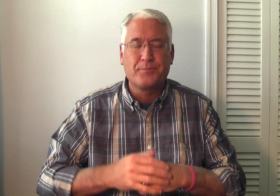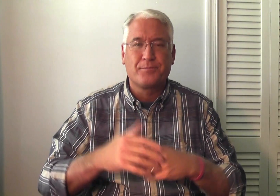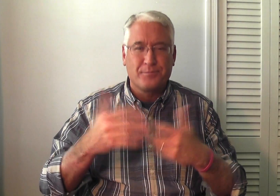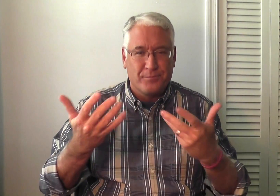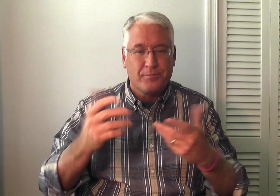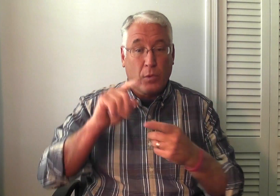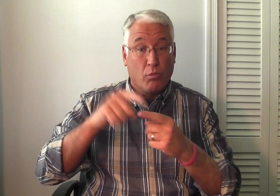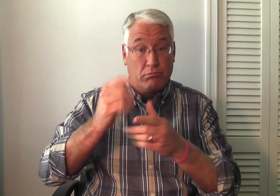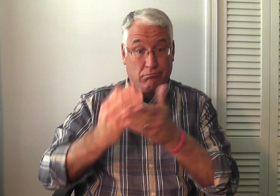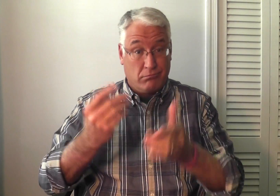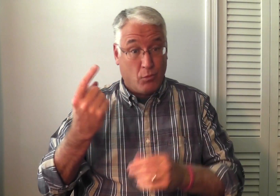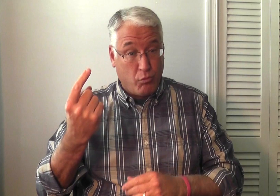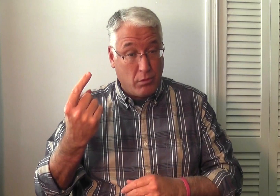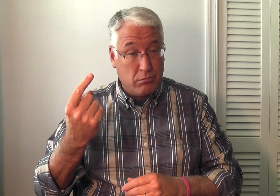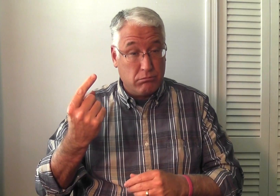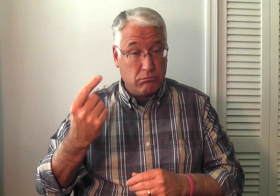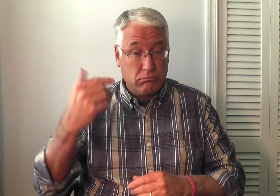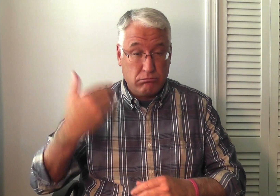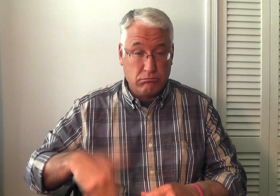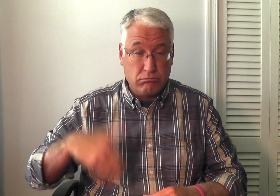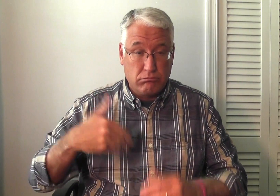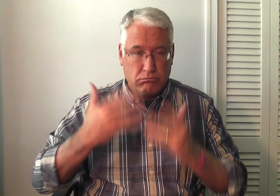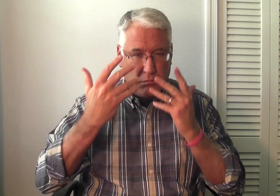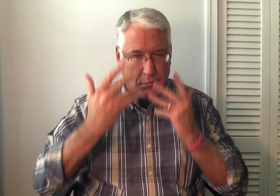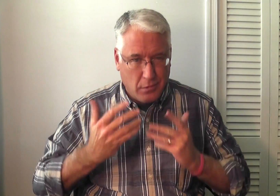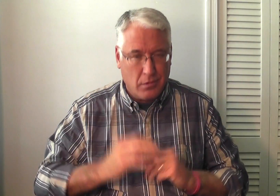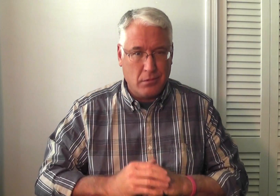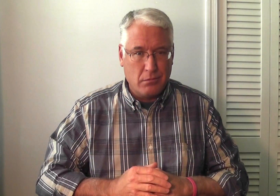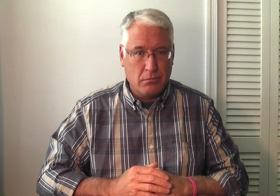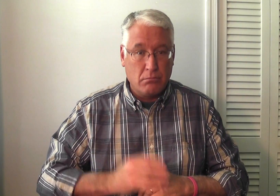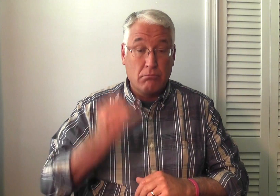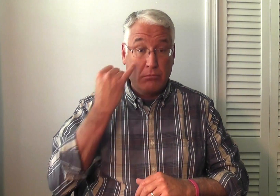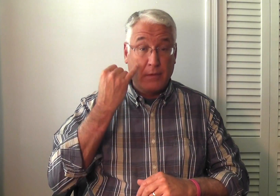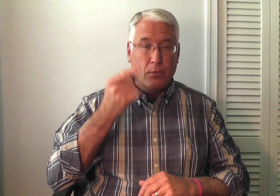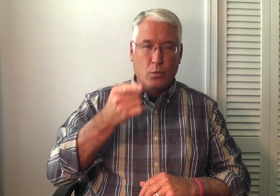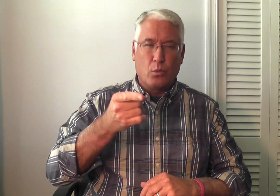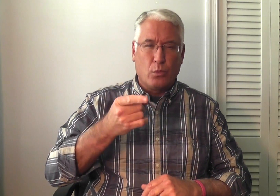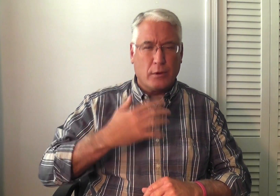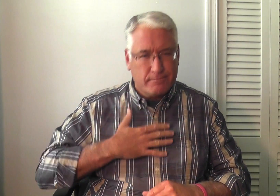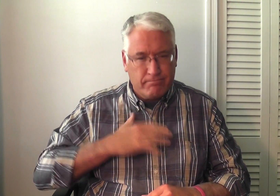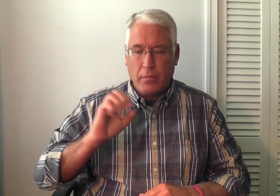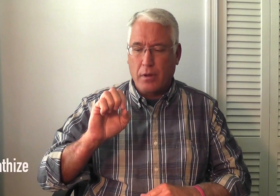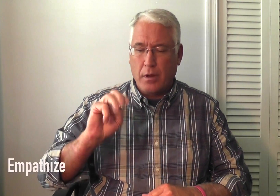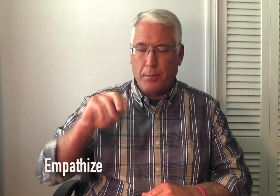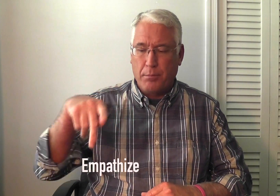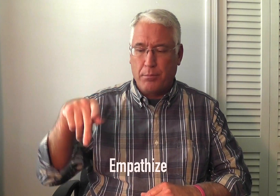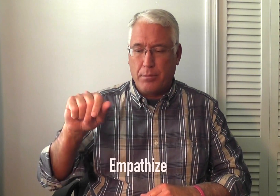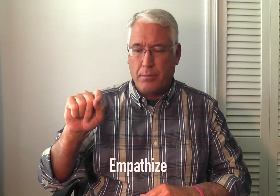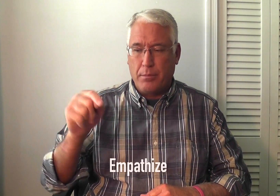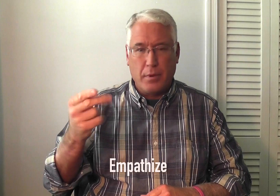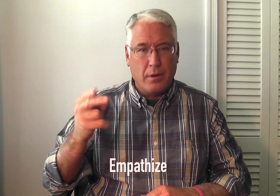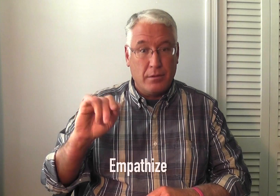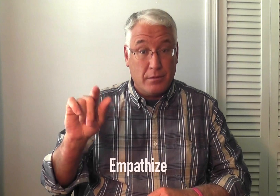Why? Well, one reason is because weeping, it lets another one know that